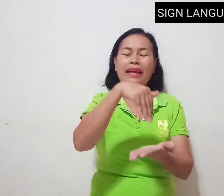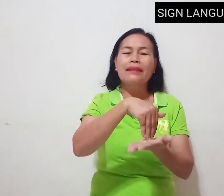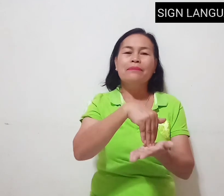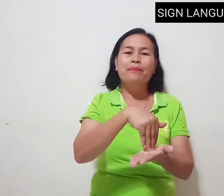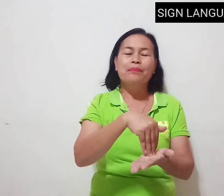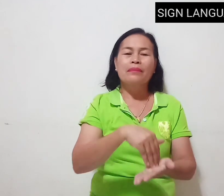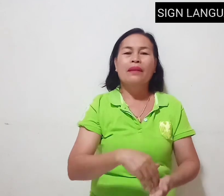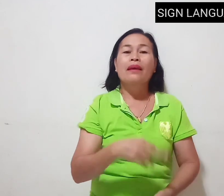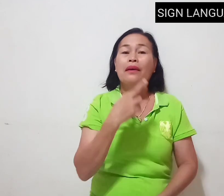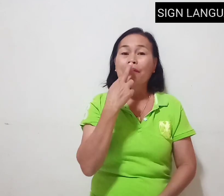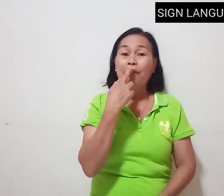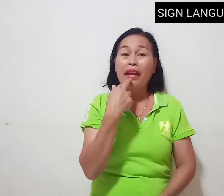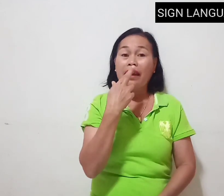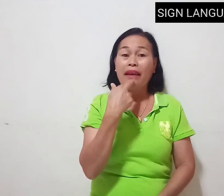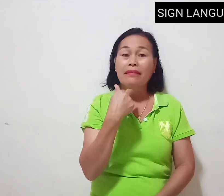Again, red,